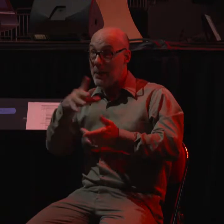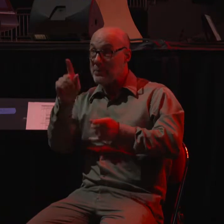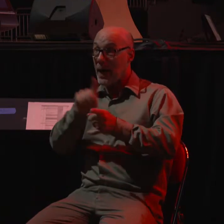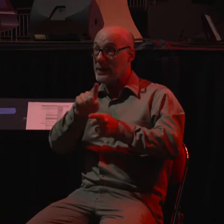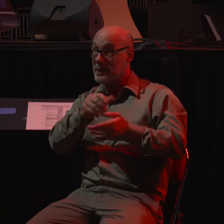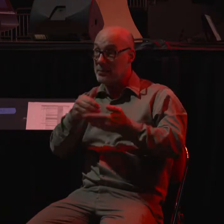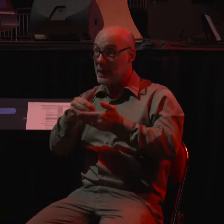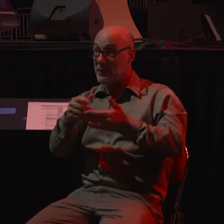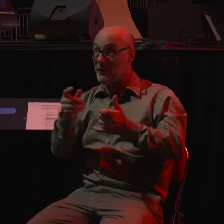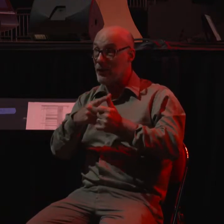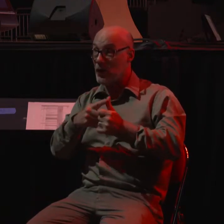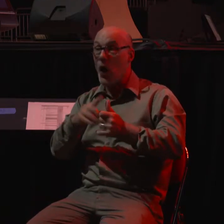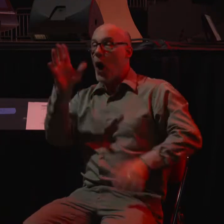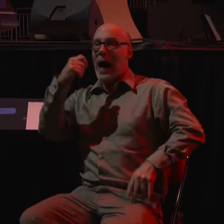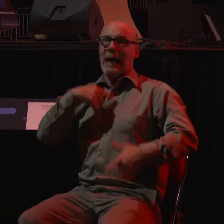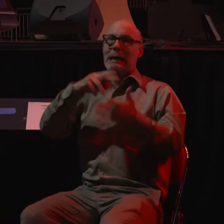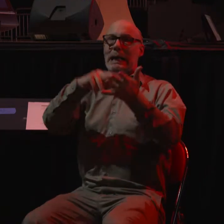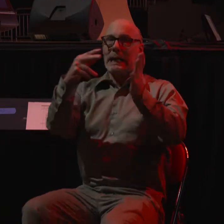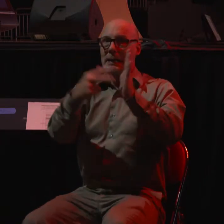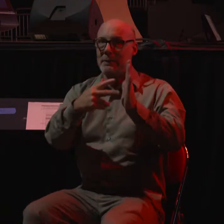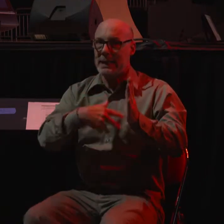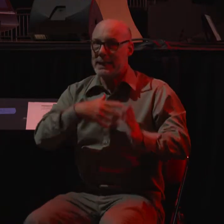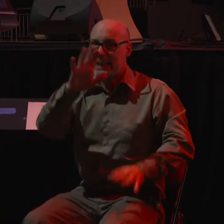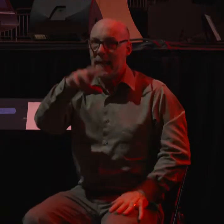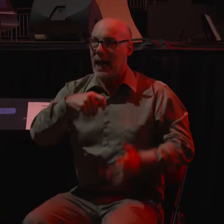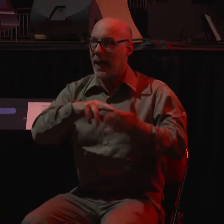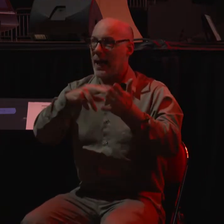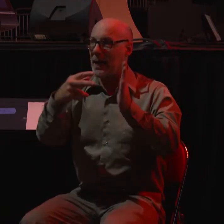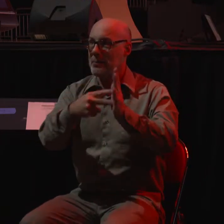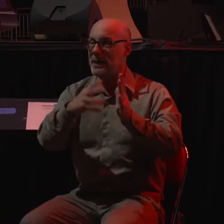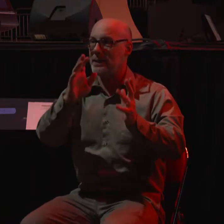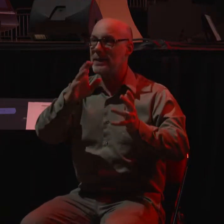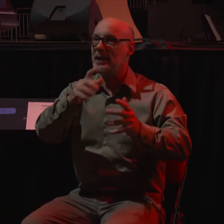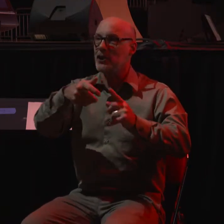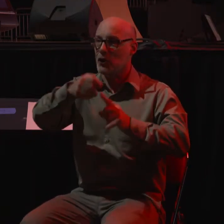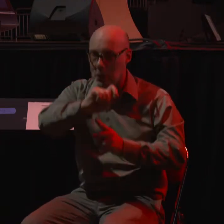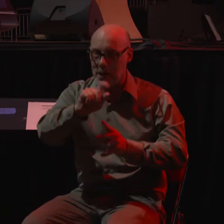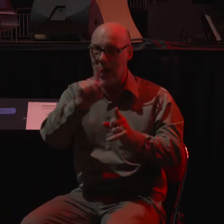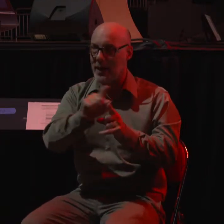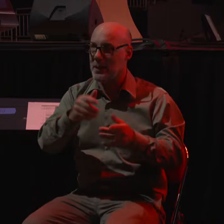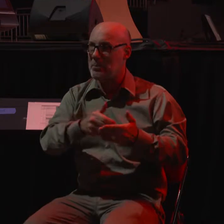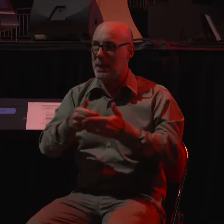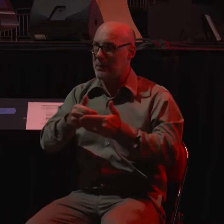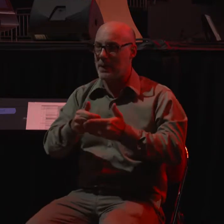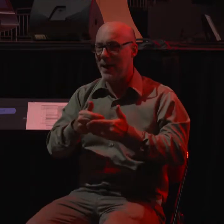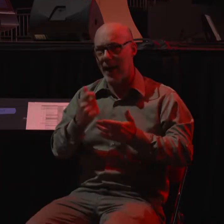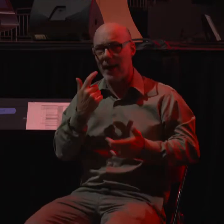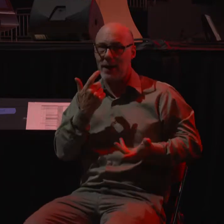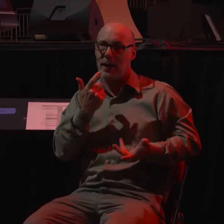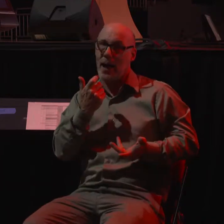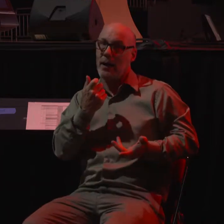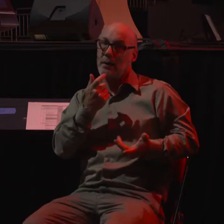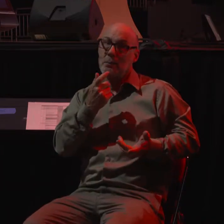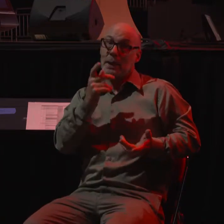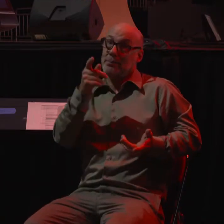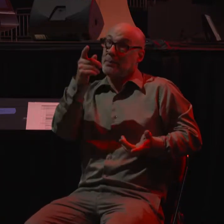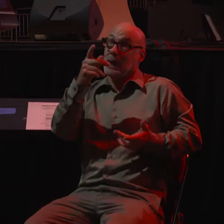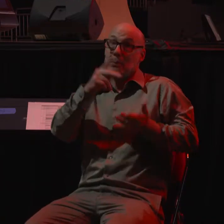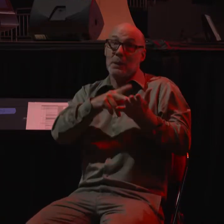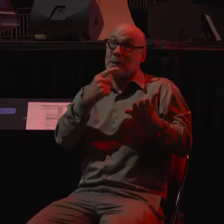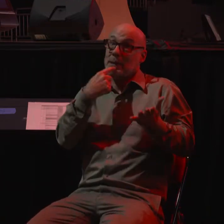infant. Well, very similar, I'm told. Very similar, I'm